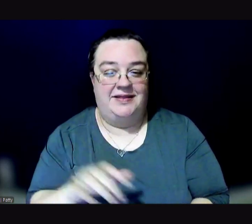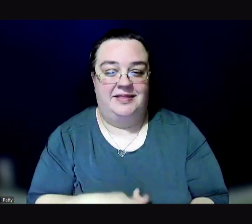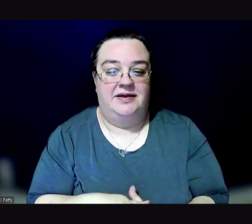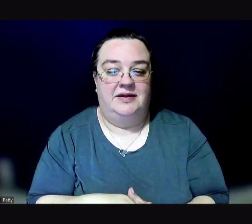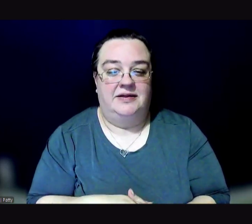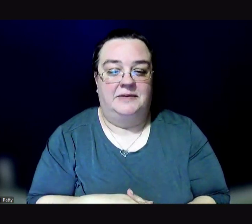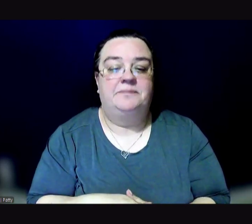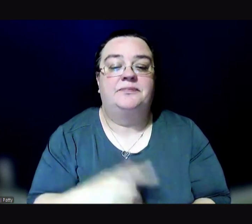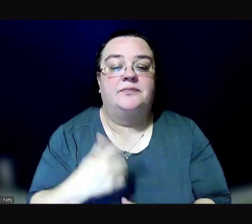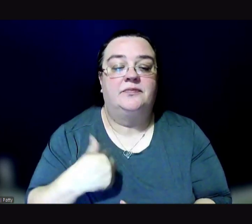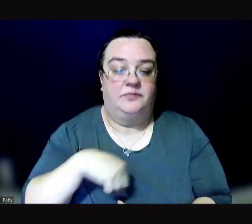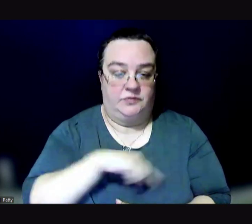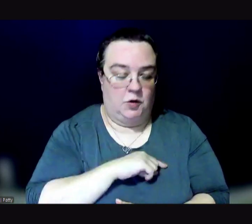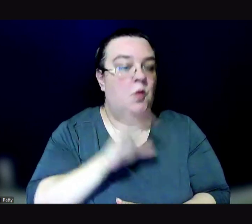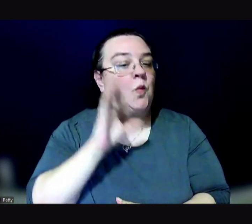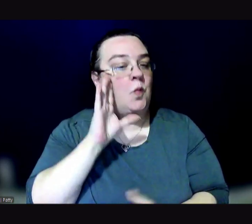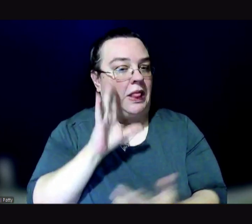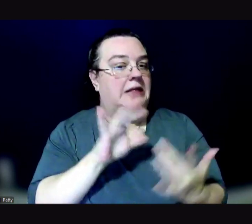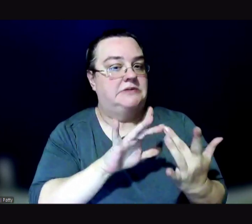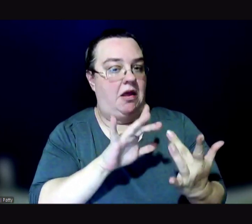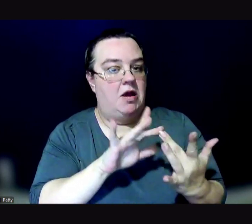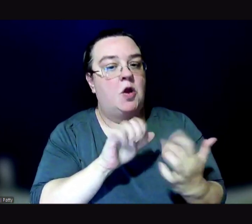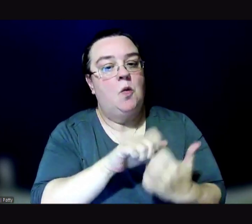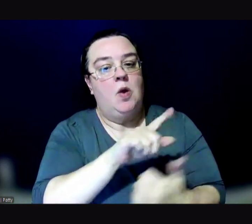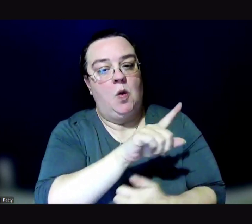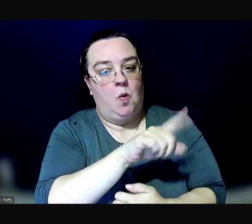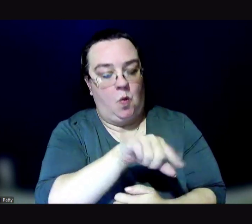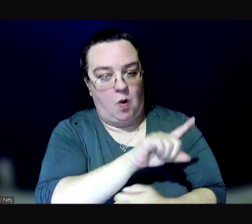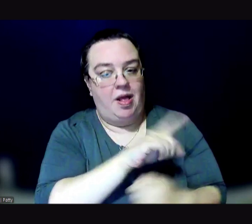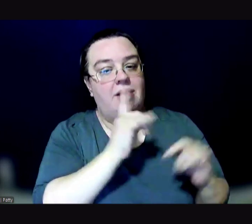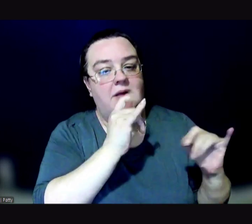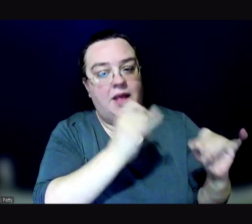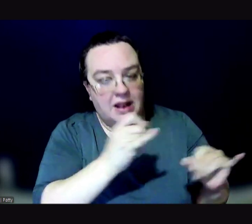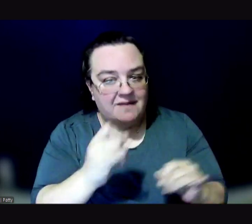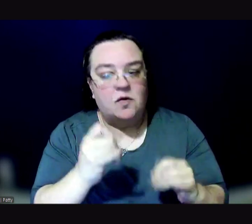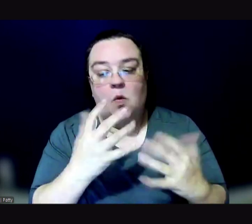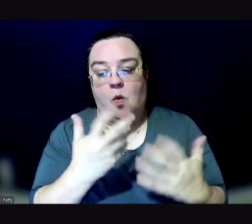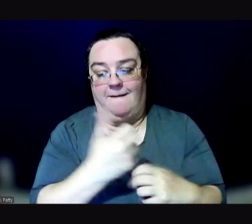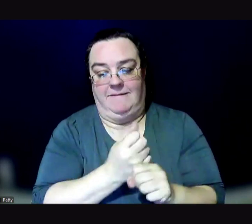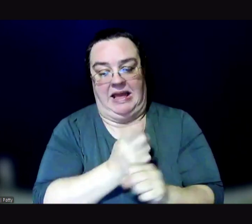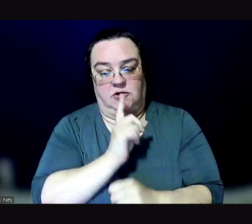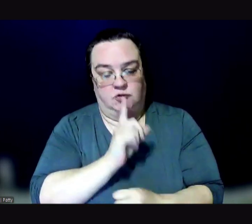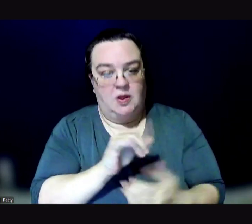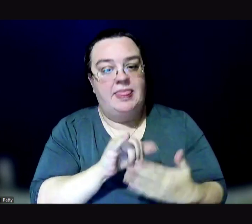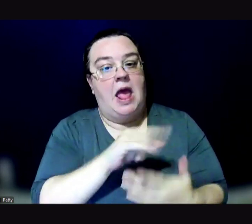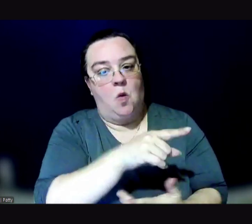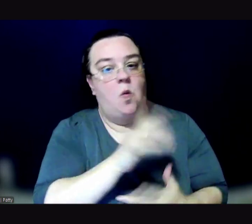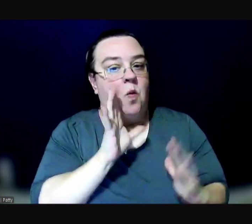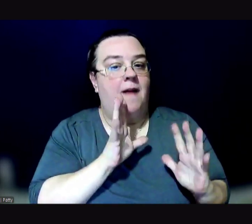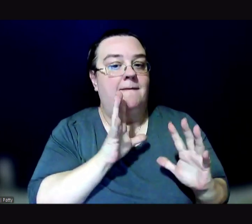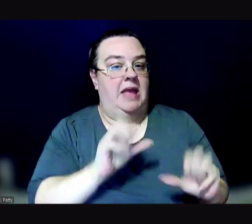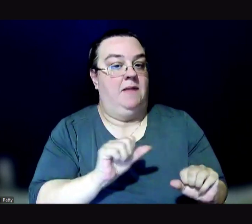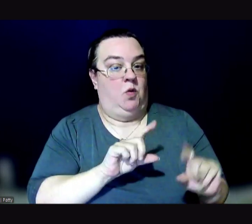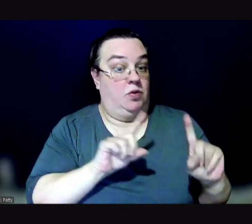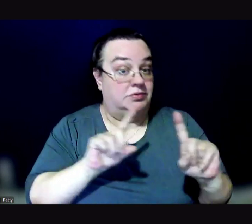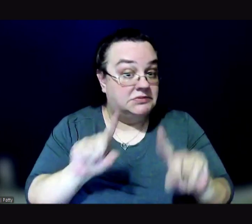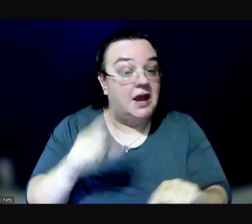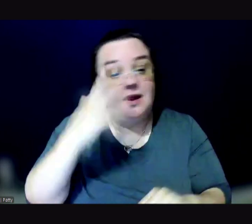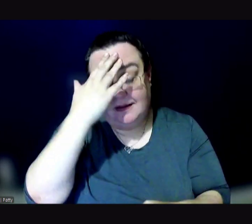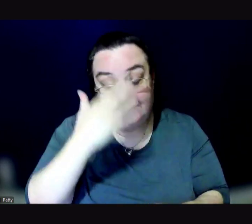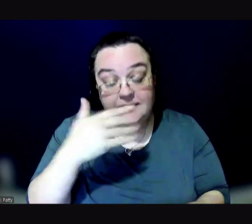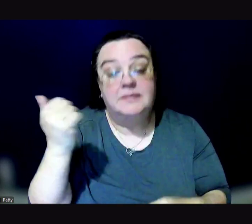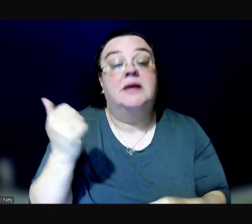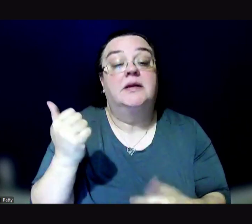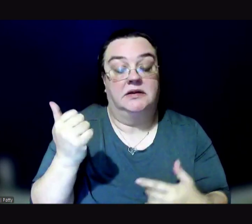We will be in touch with you all individually to ensure that you can attend, because there is